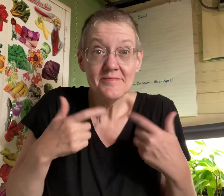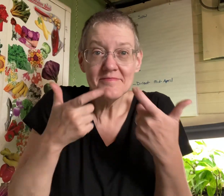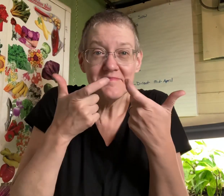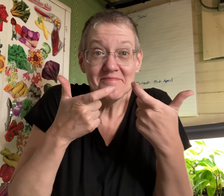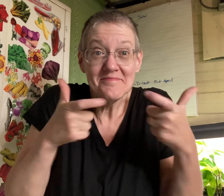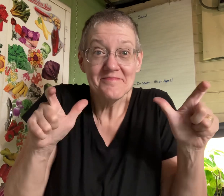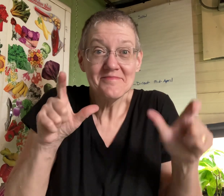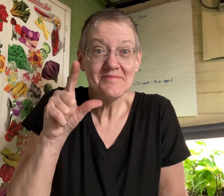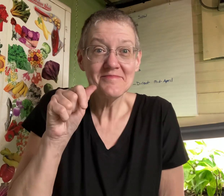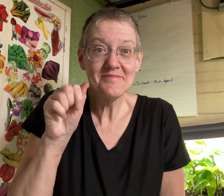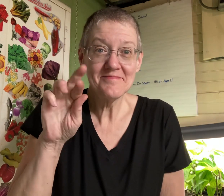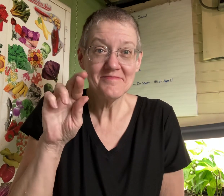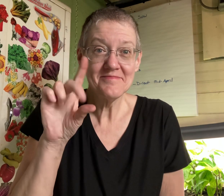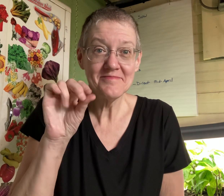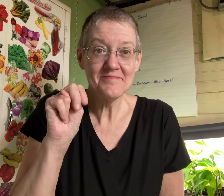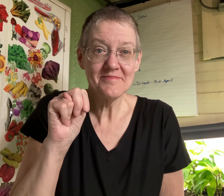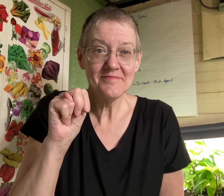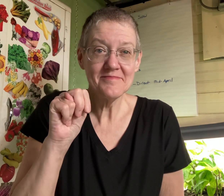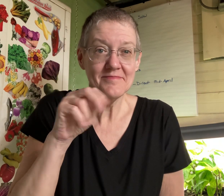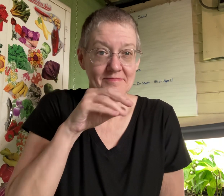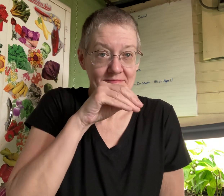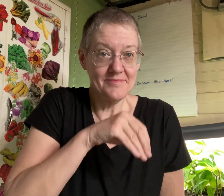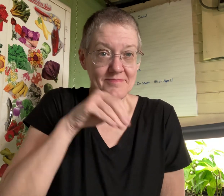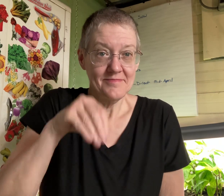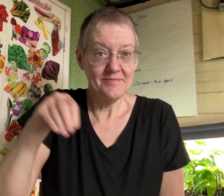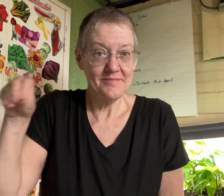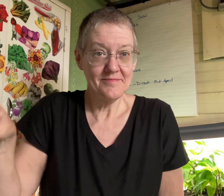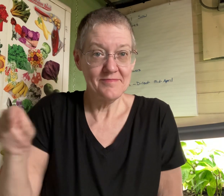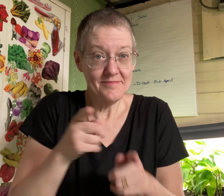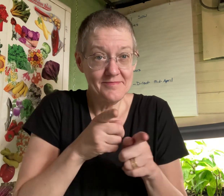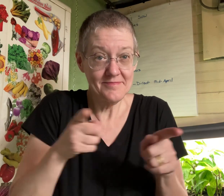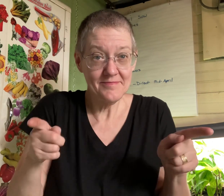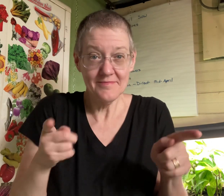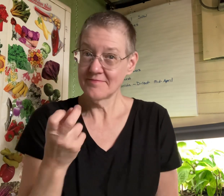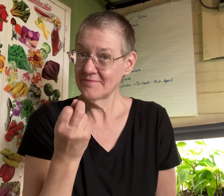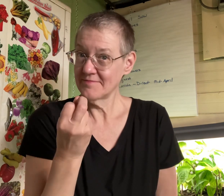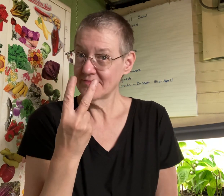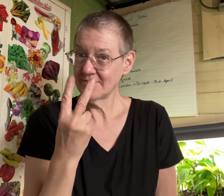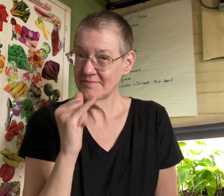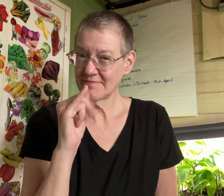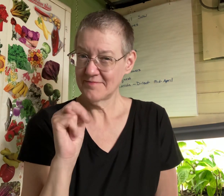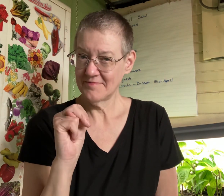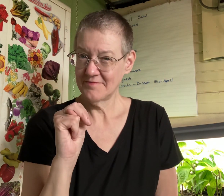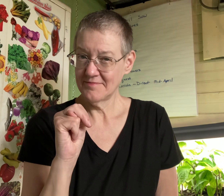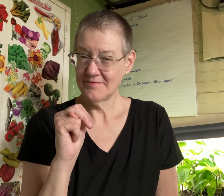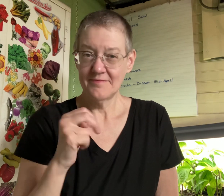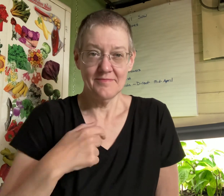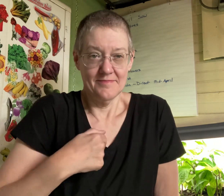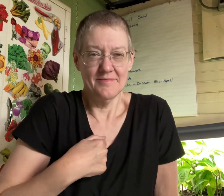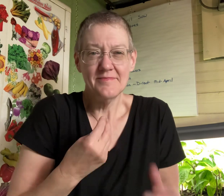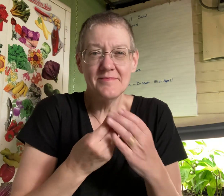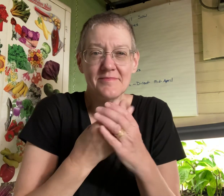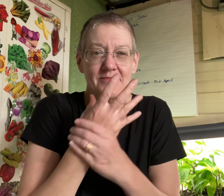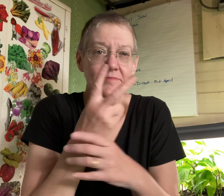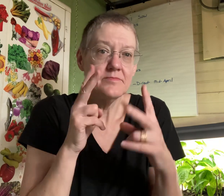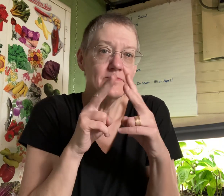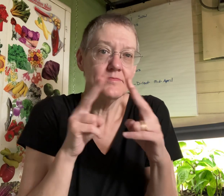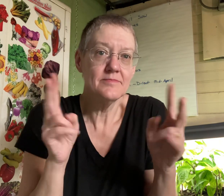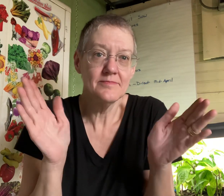Now, if you have a big garden, you're going to want to space them 12 inches apart. But I grow in a